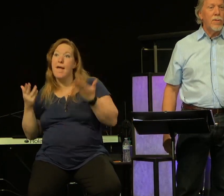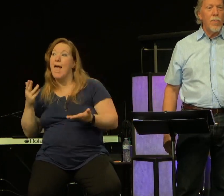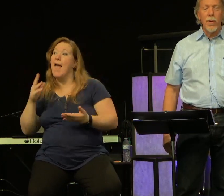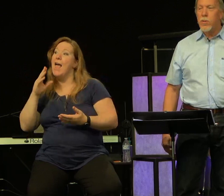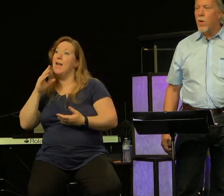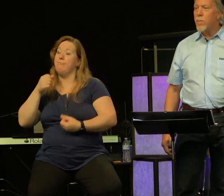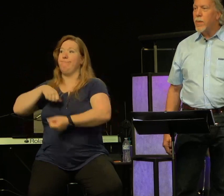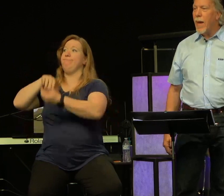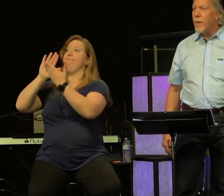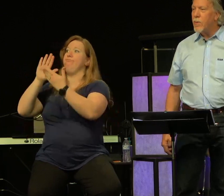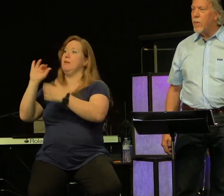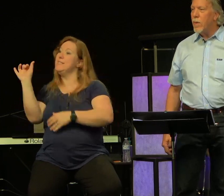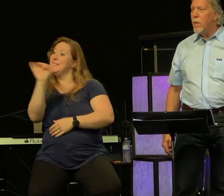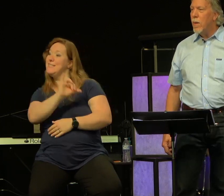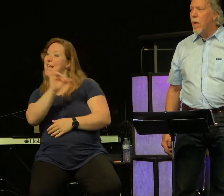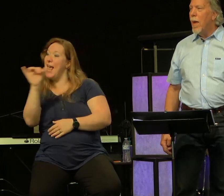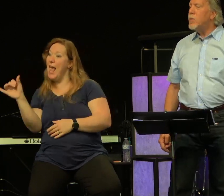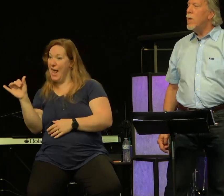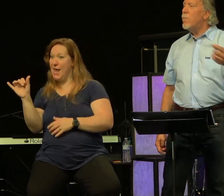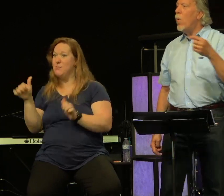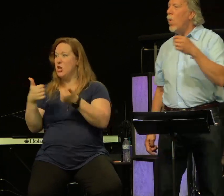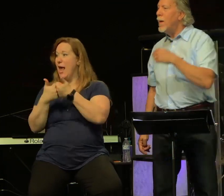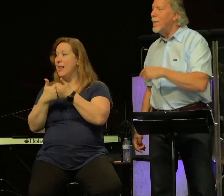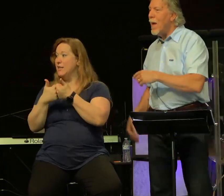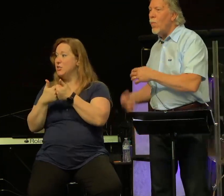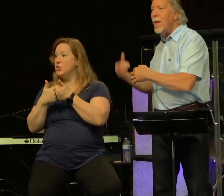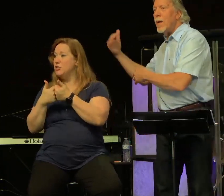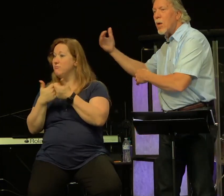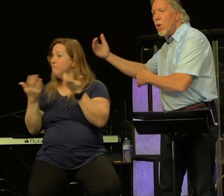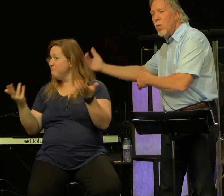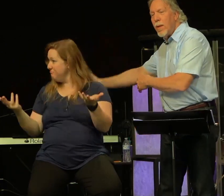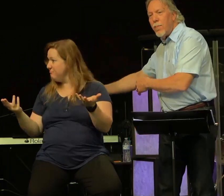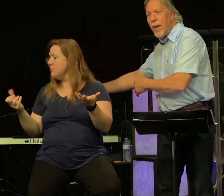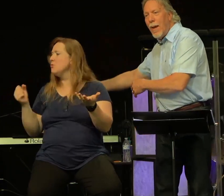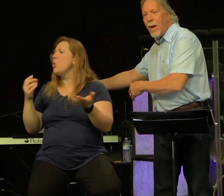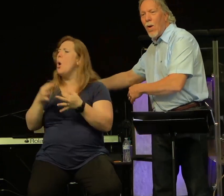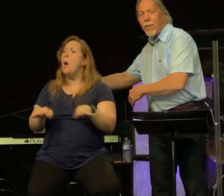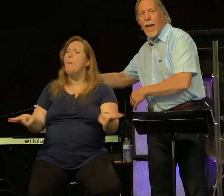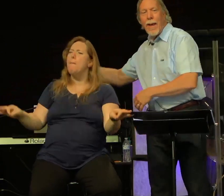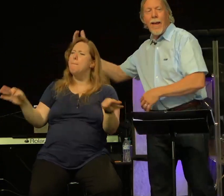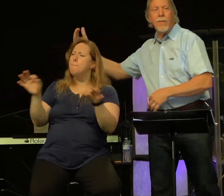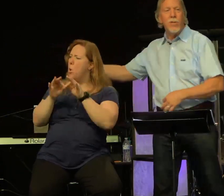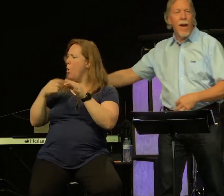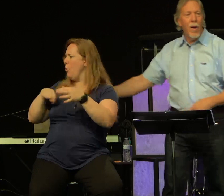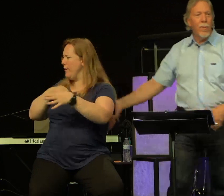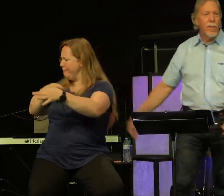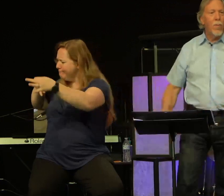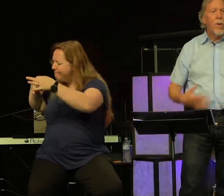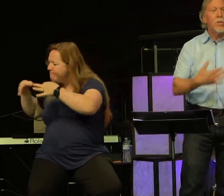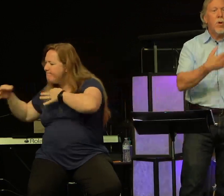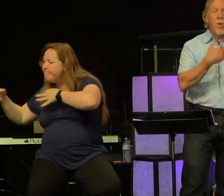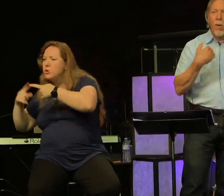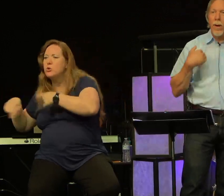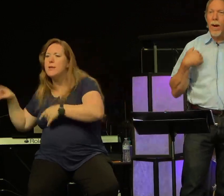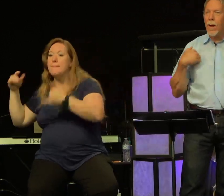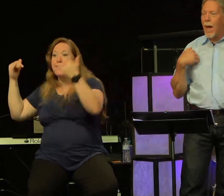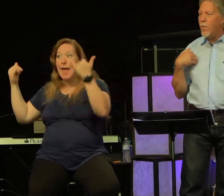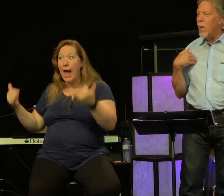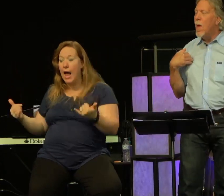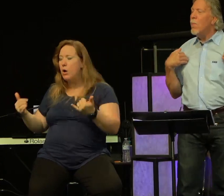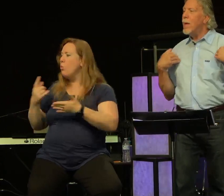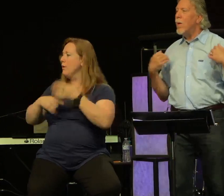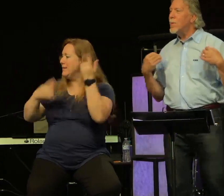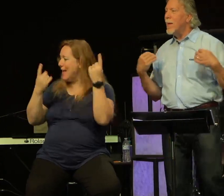a similar circumstance. It's important that we include them in on that and share with them what's going on in their